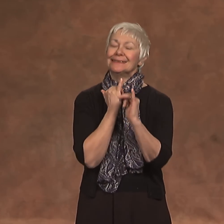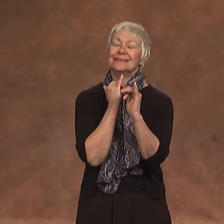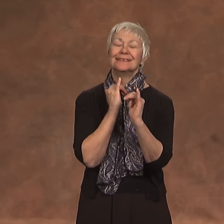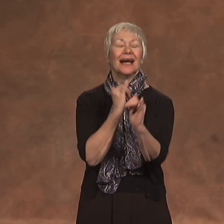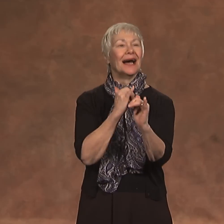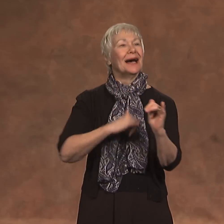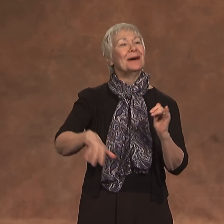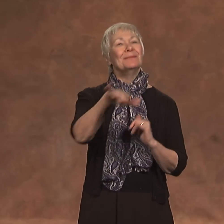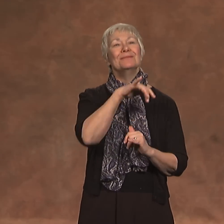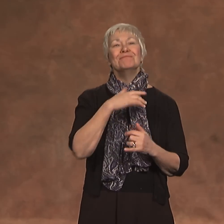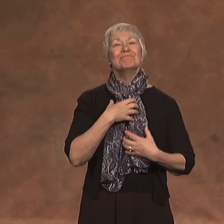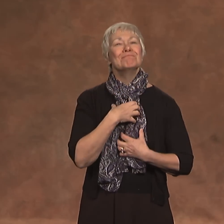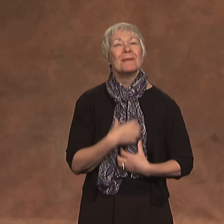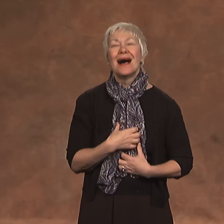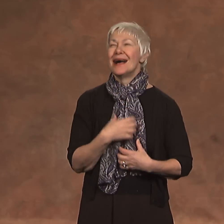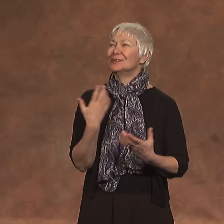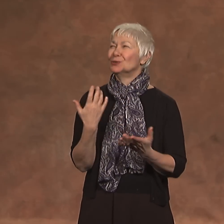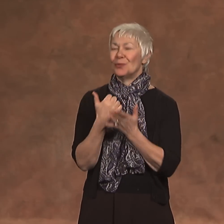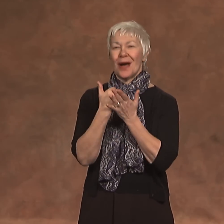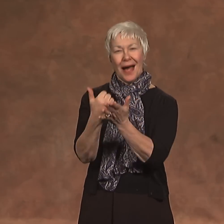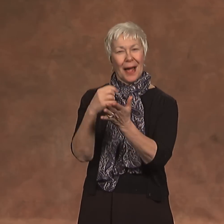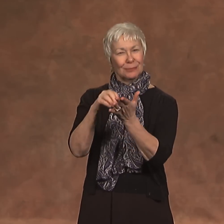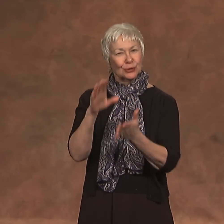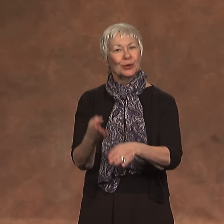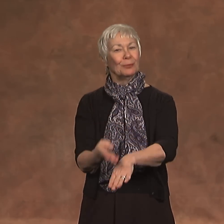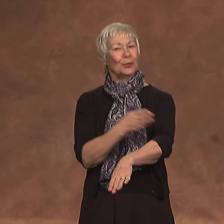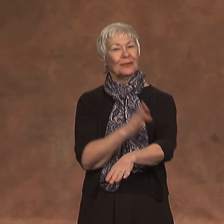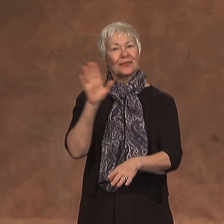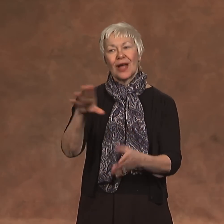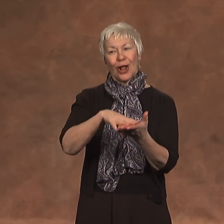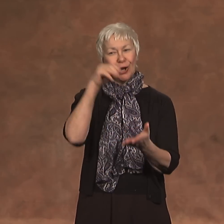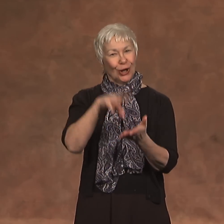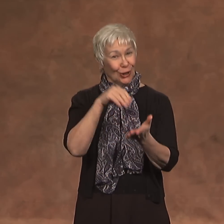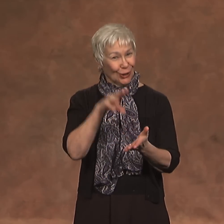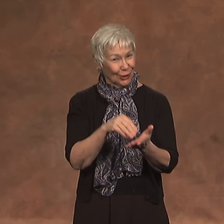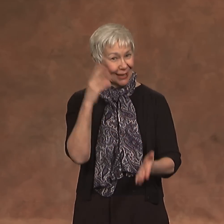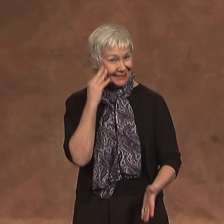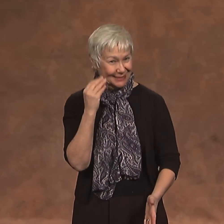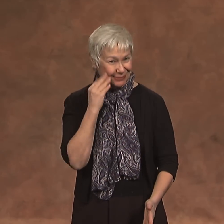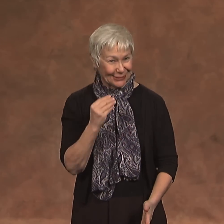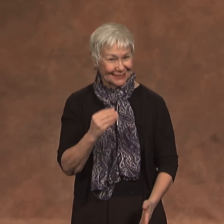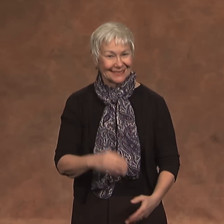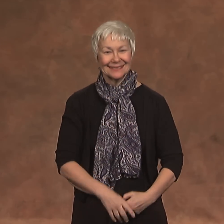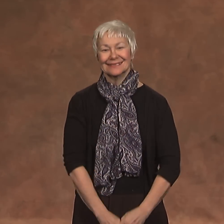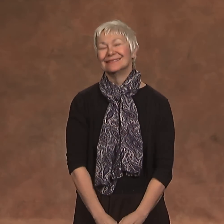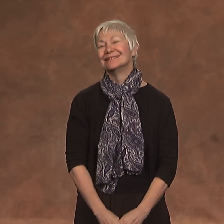passion, which is to help students improve their learning experience.